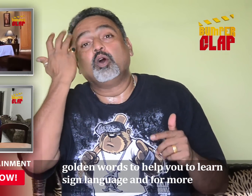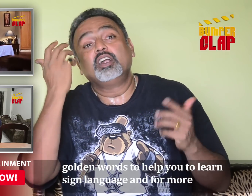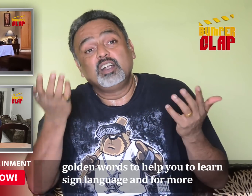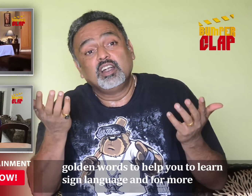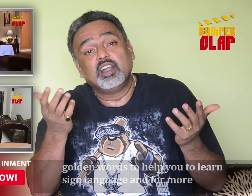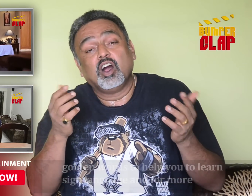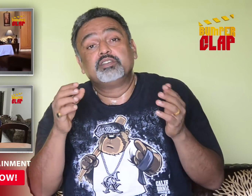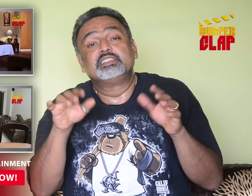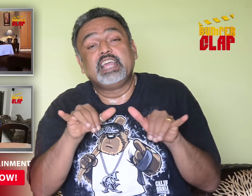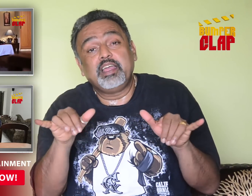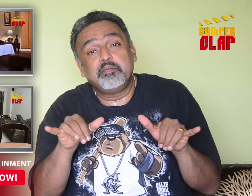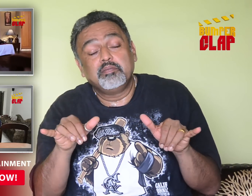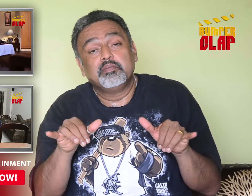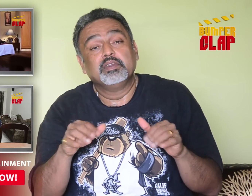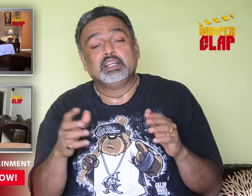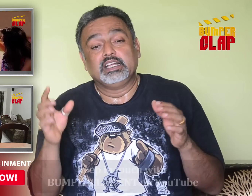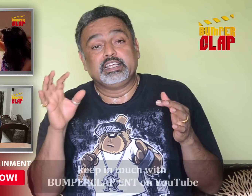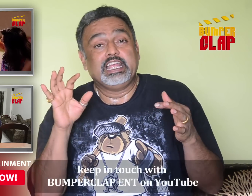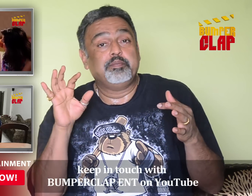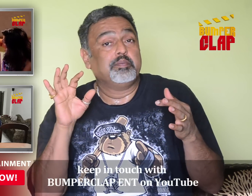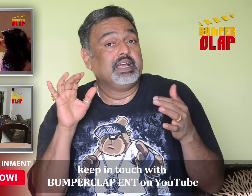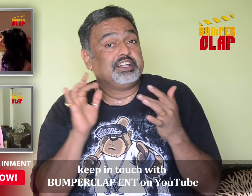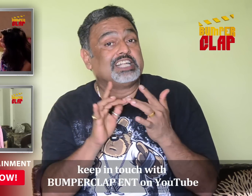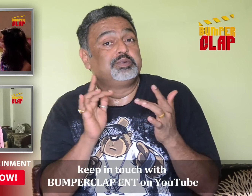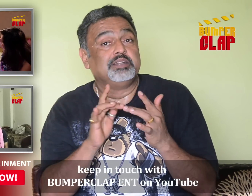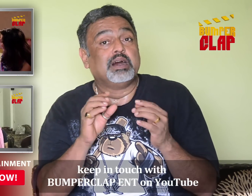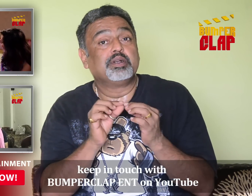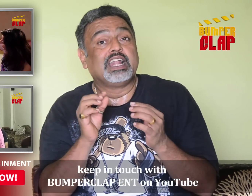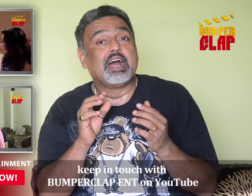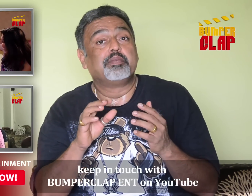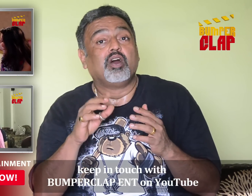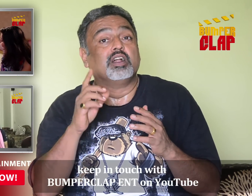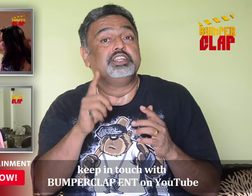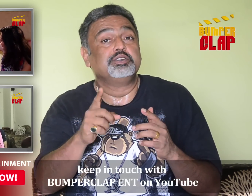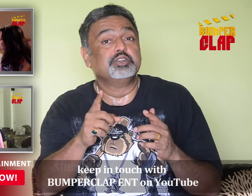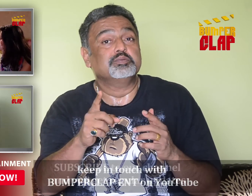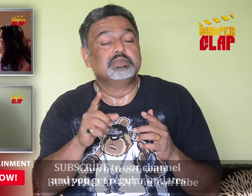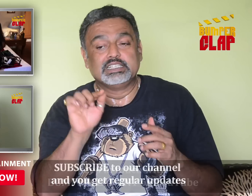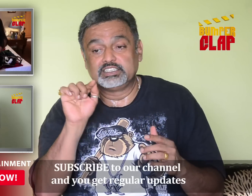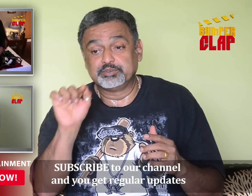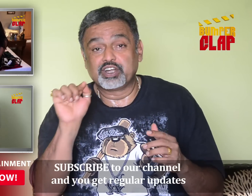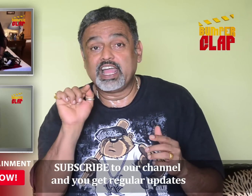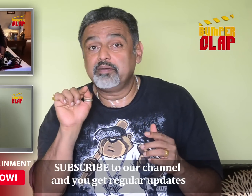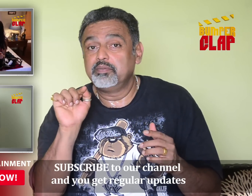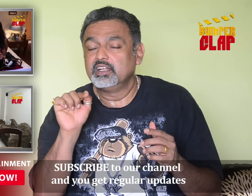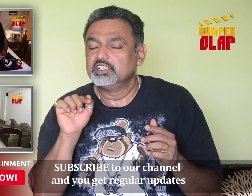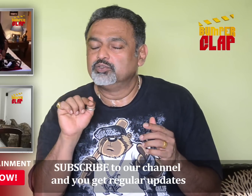more of the same, keep in touch with Bumper Cloud on YouTube. Subscribe to